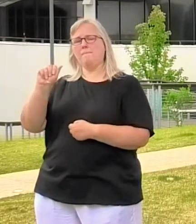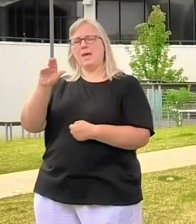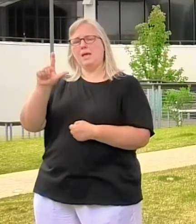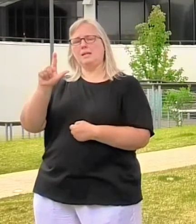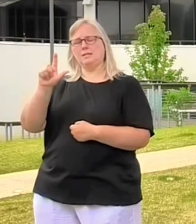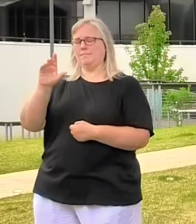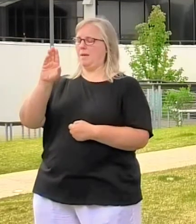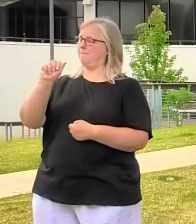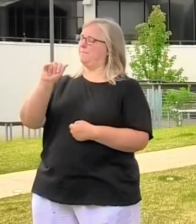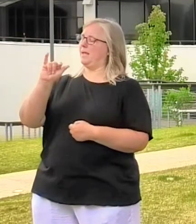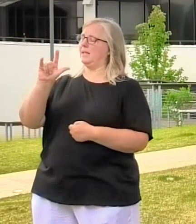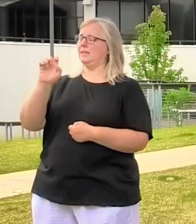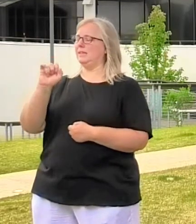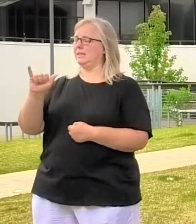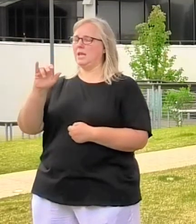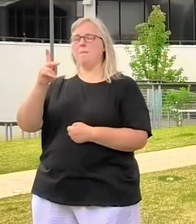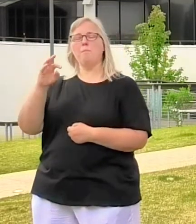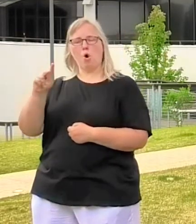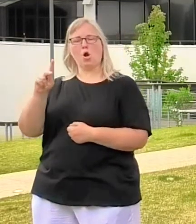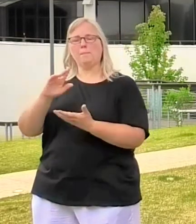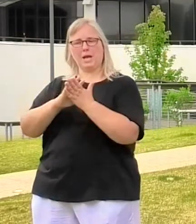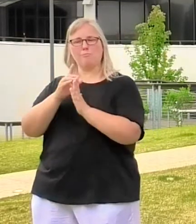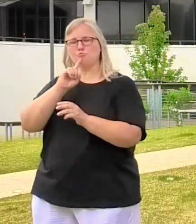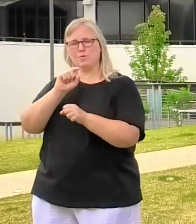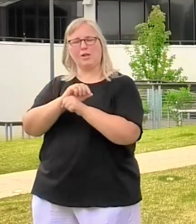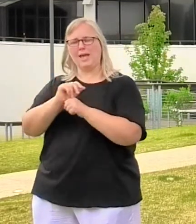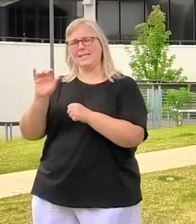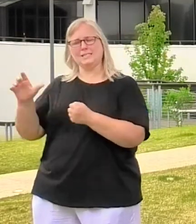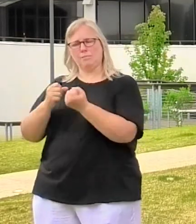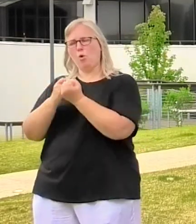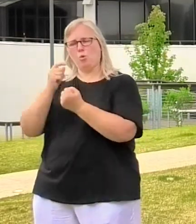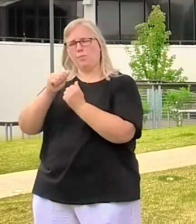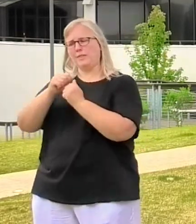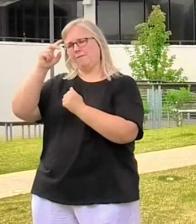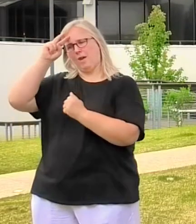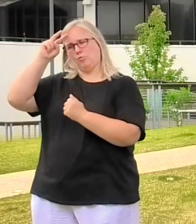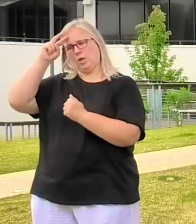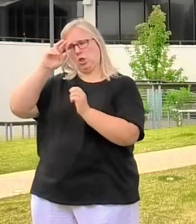his support with the veteran community. Thank you.